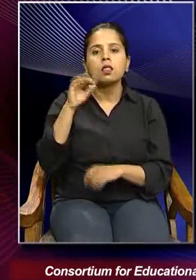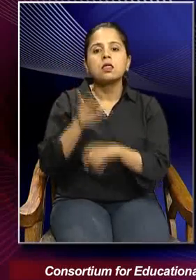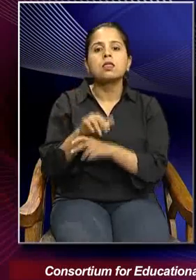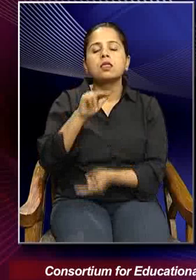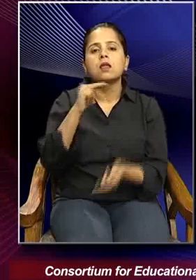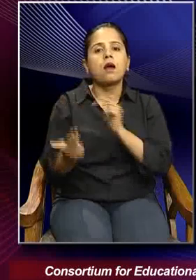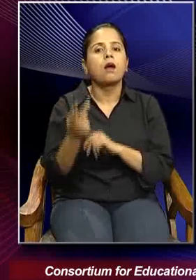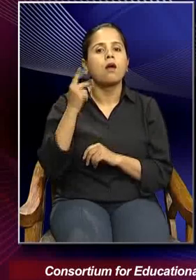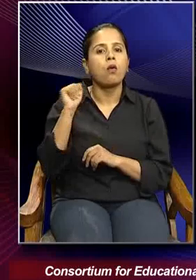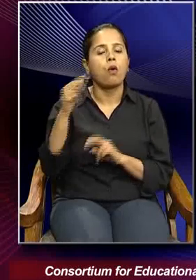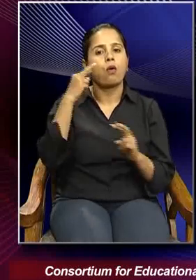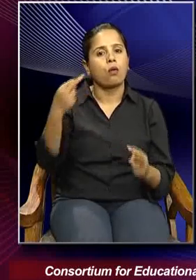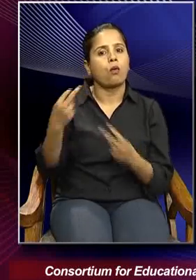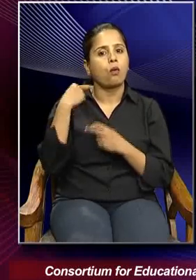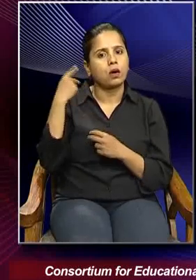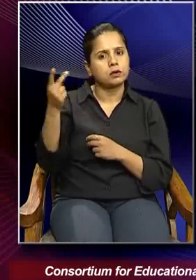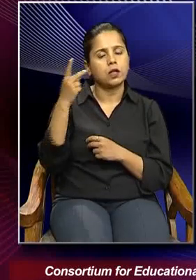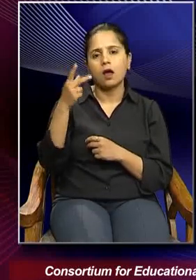his own reflection in the buddhi.